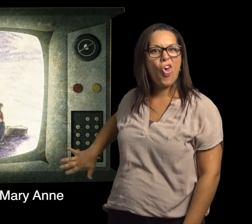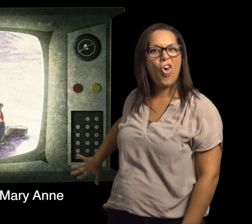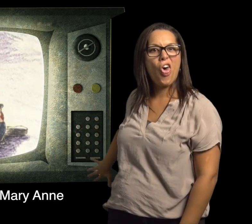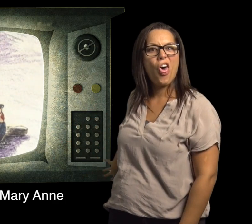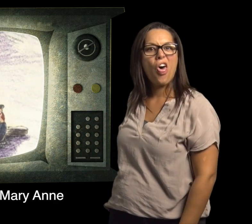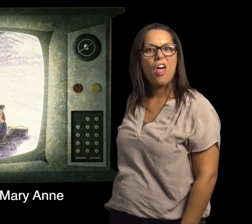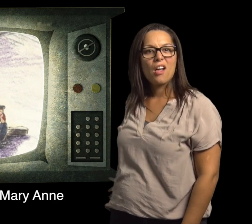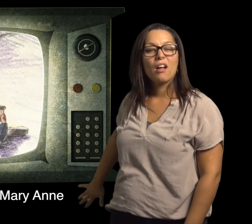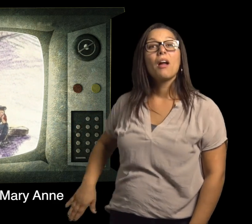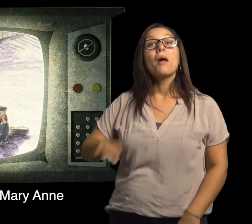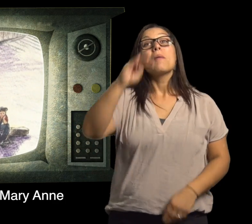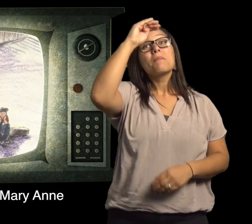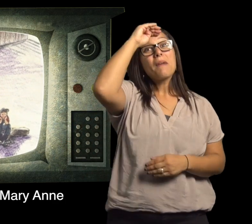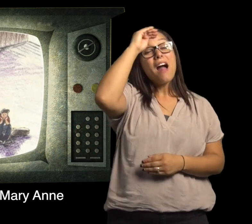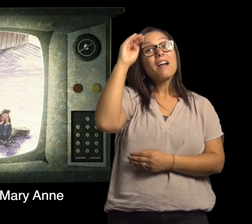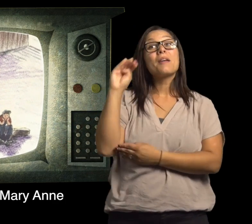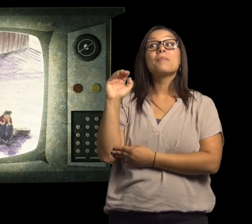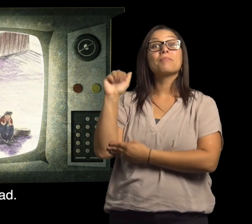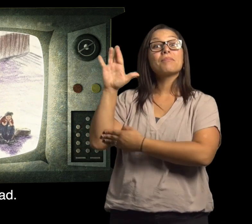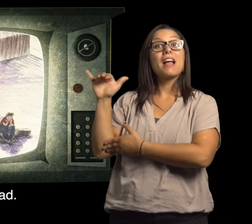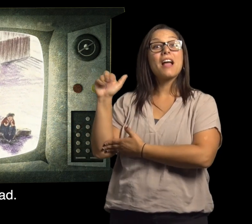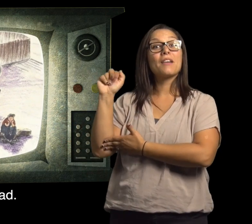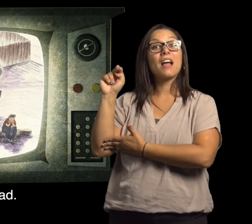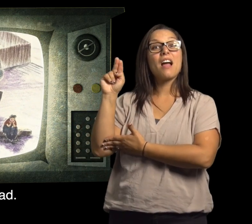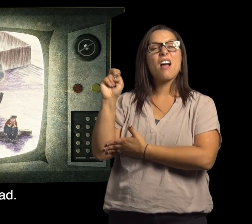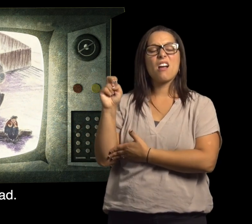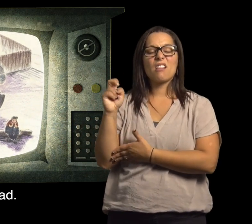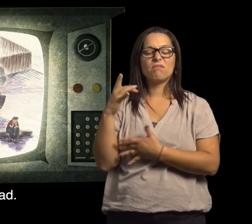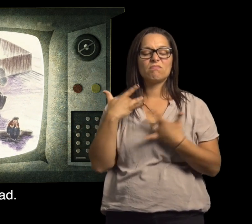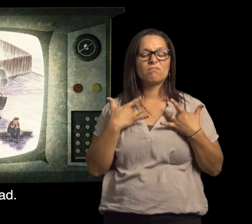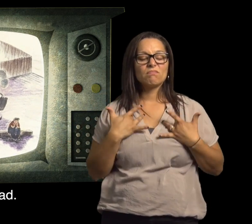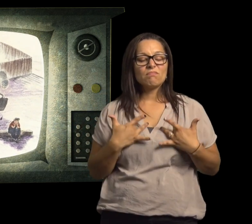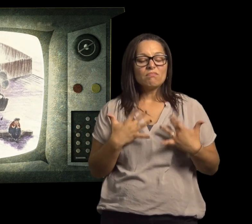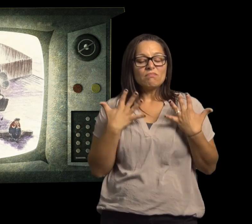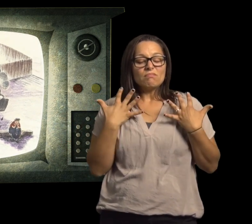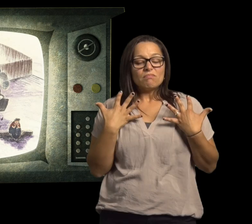Mike Mulligan and Mary Ann were very sad.